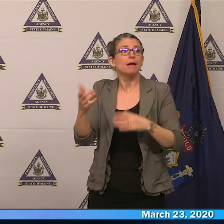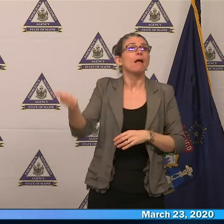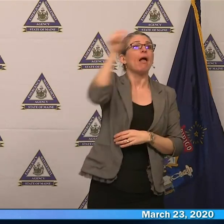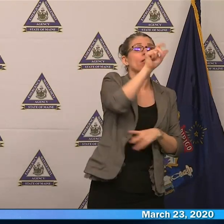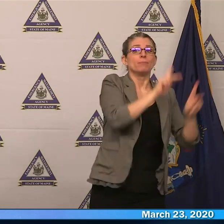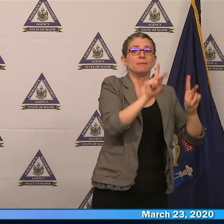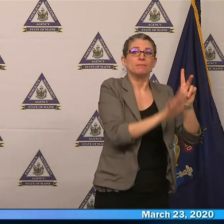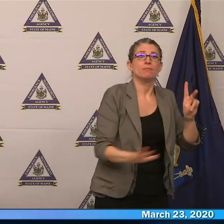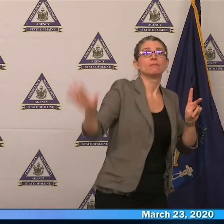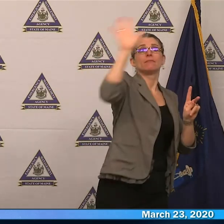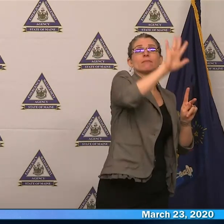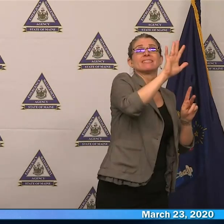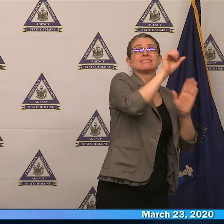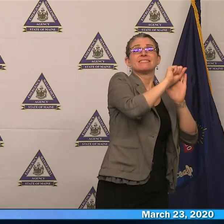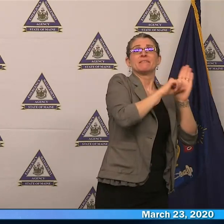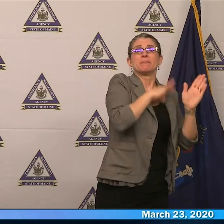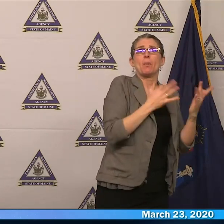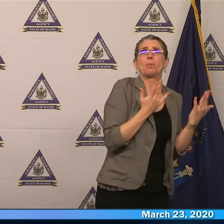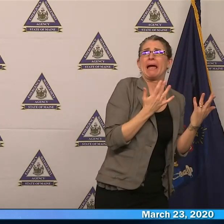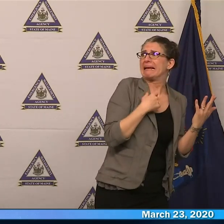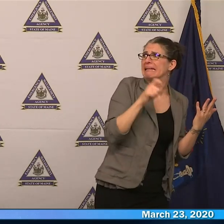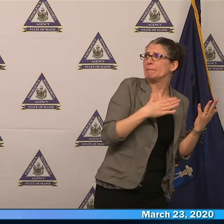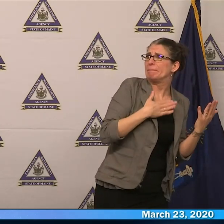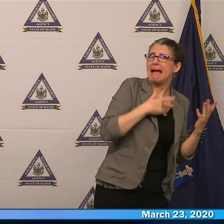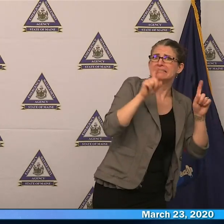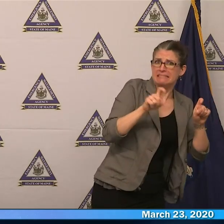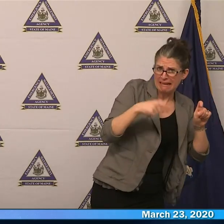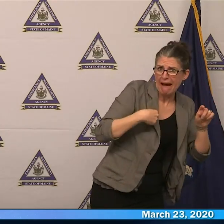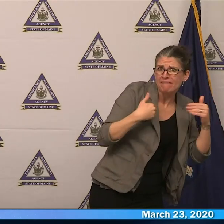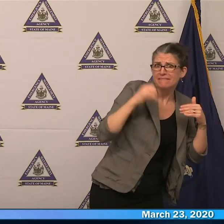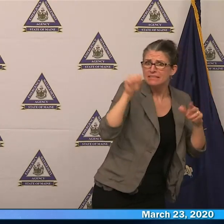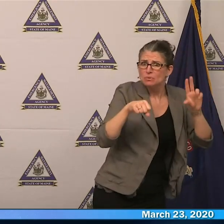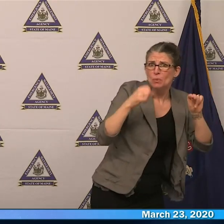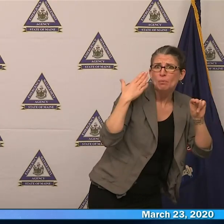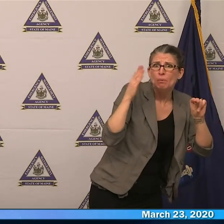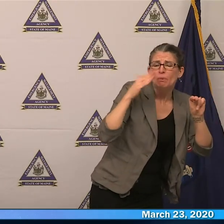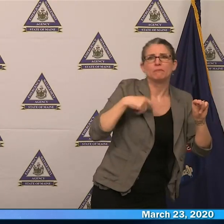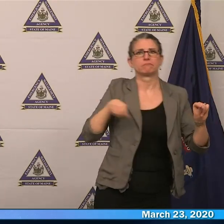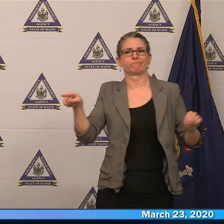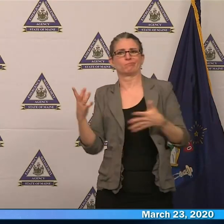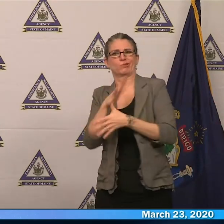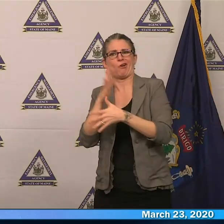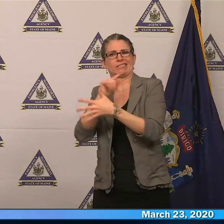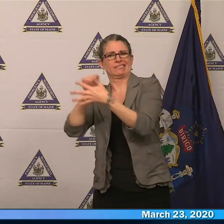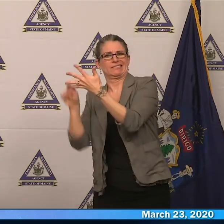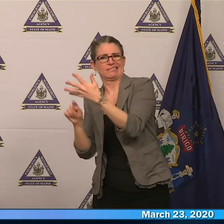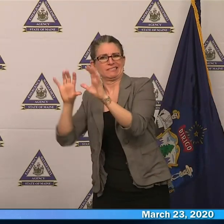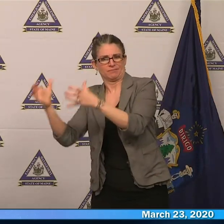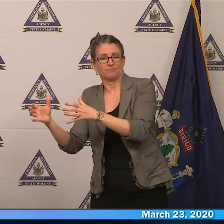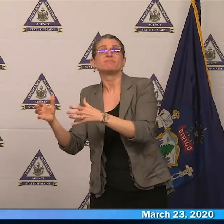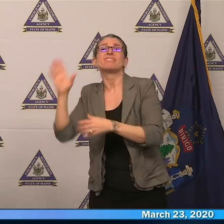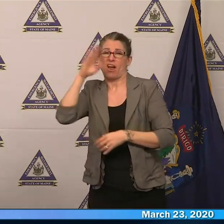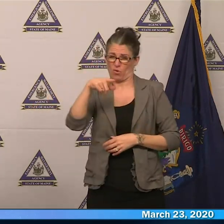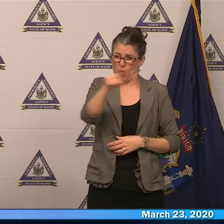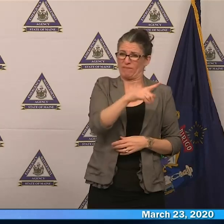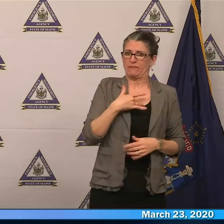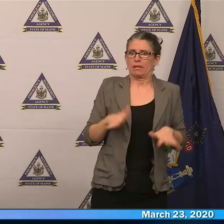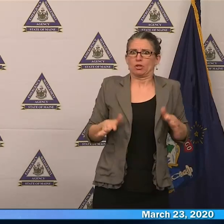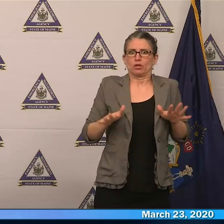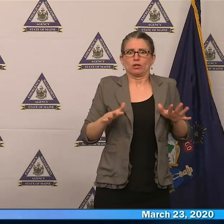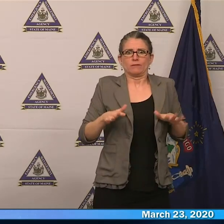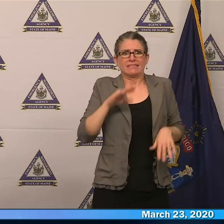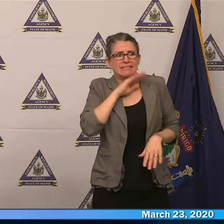that. I recognize that that wait time causes anxiety and it causes